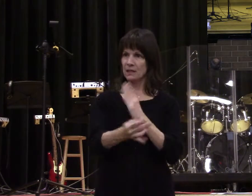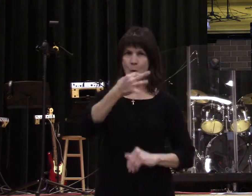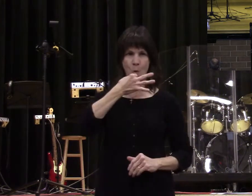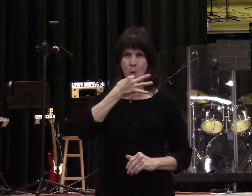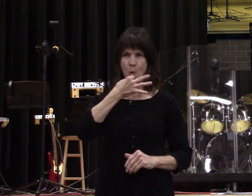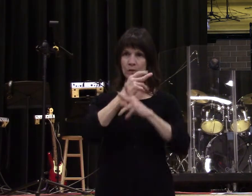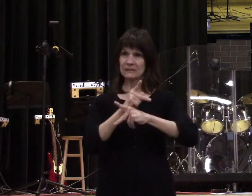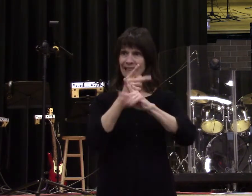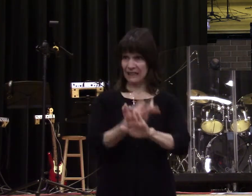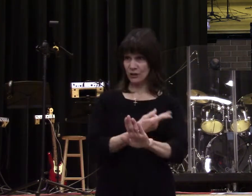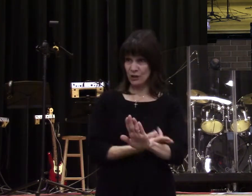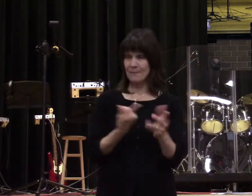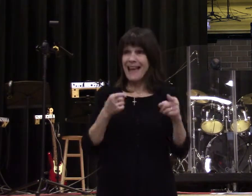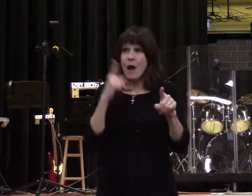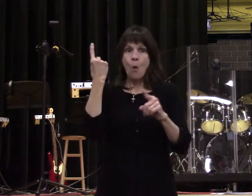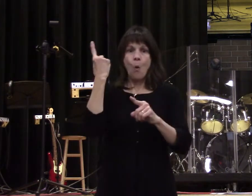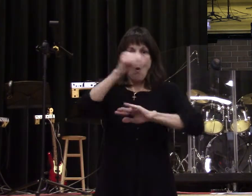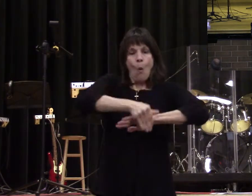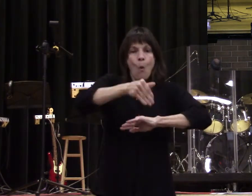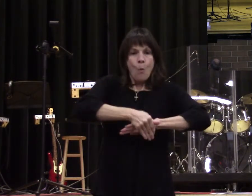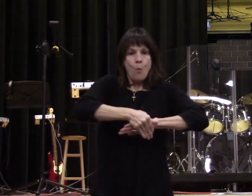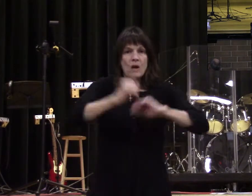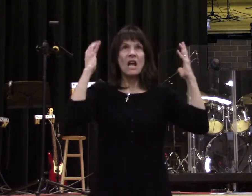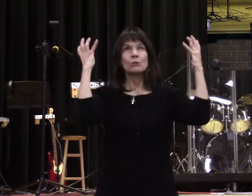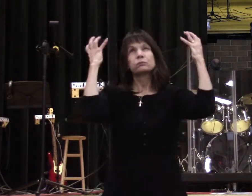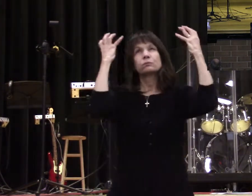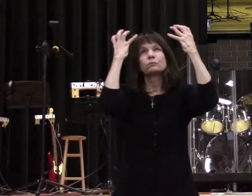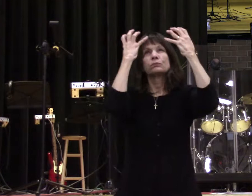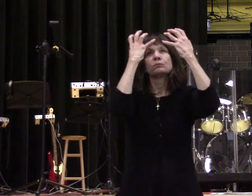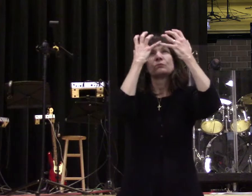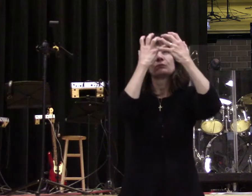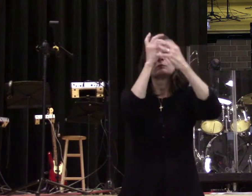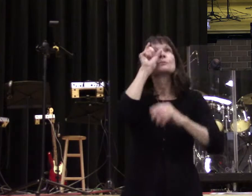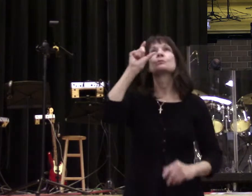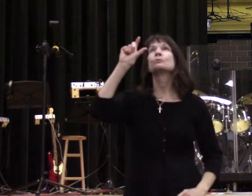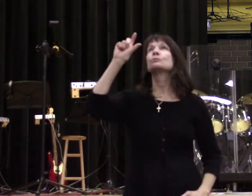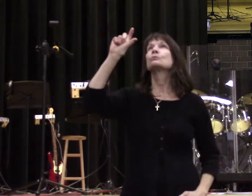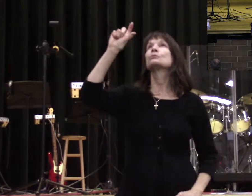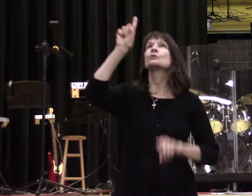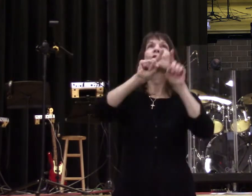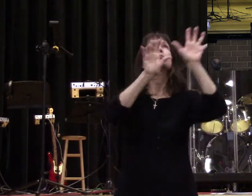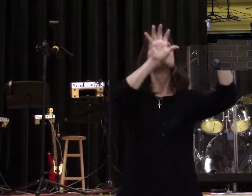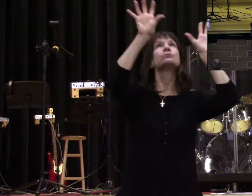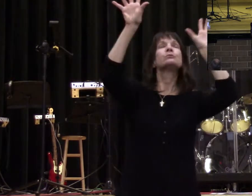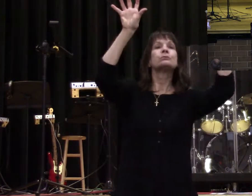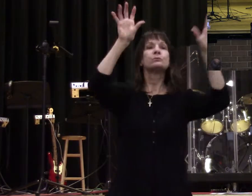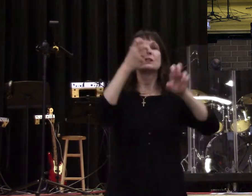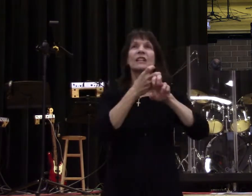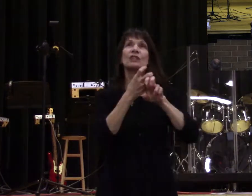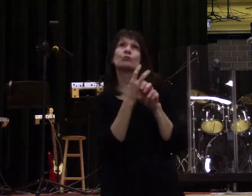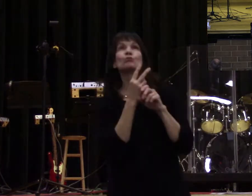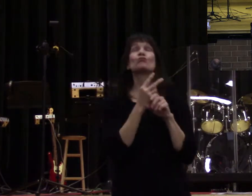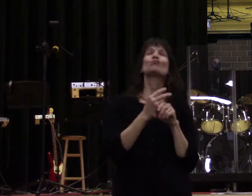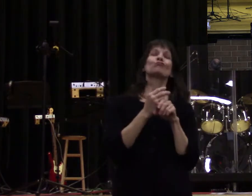he is one night. His sheep are out in the field. It's all dark except for the beautiful stars. And he's sort of leaning against a rock, and the